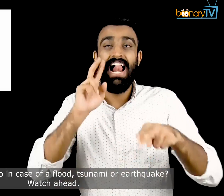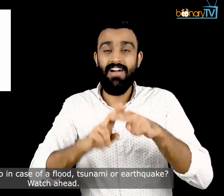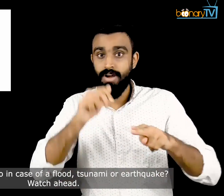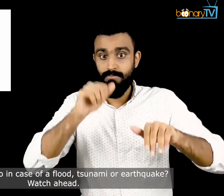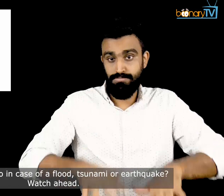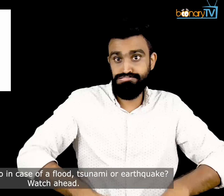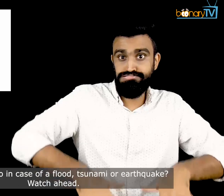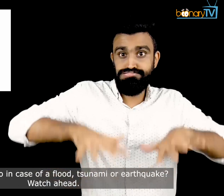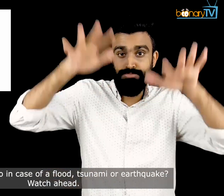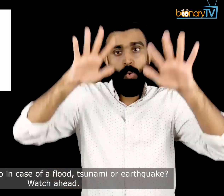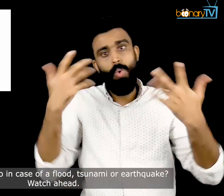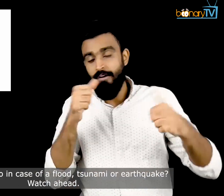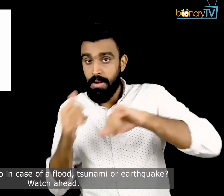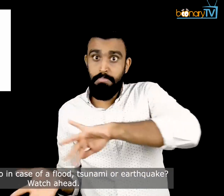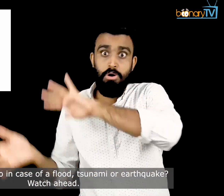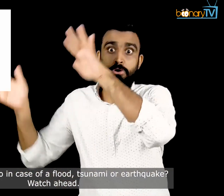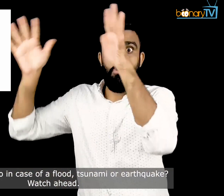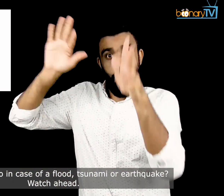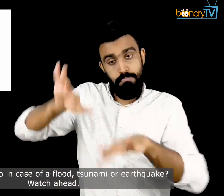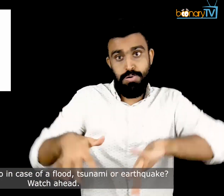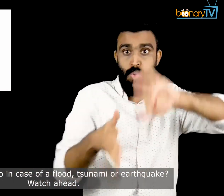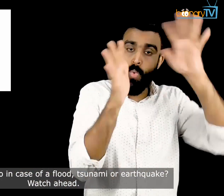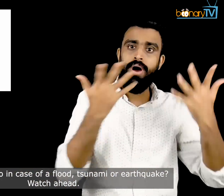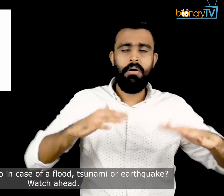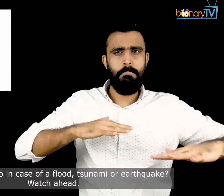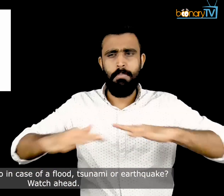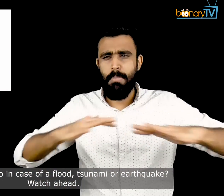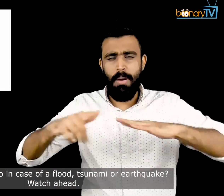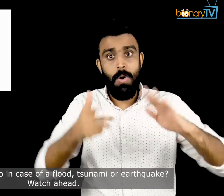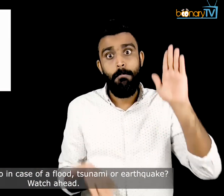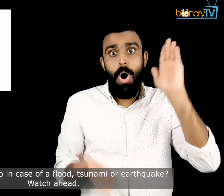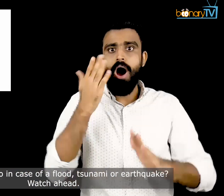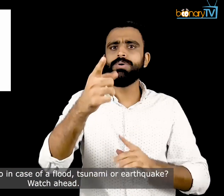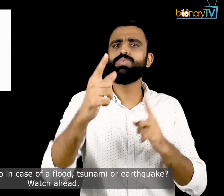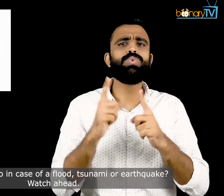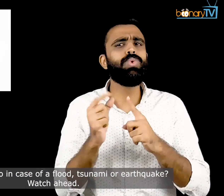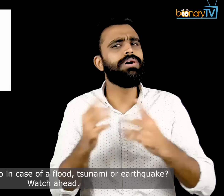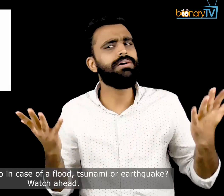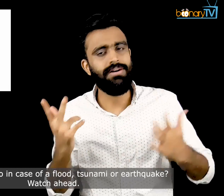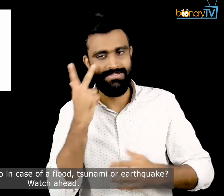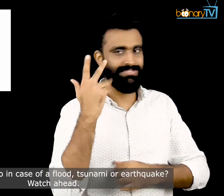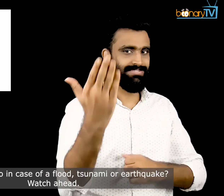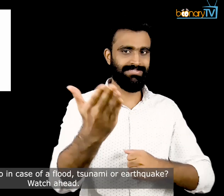What can you do in case of a flood, tsunami or earthquake? Watch ahead.